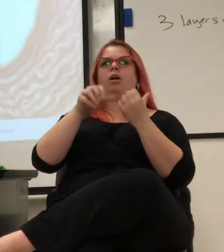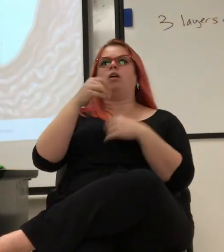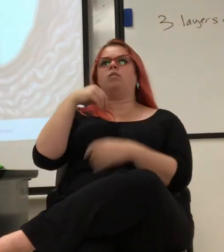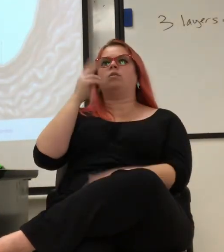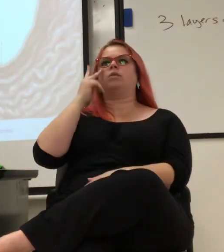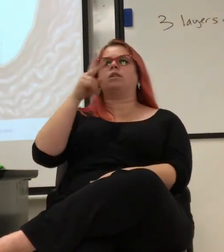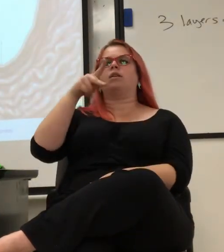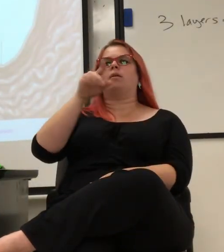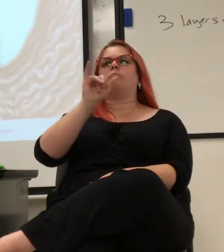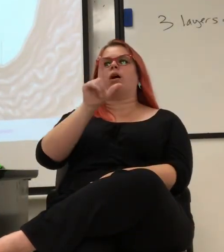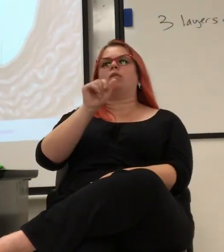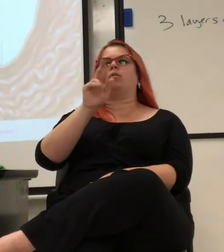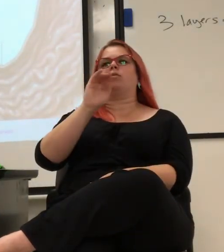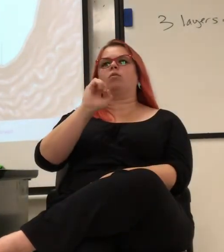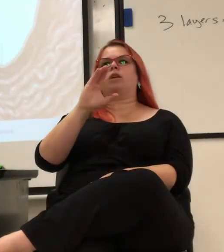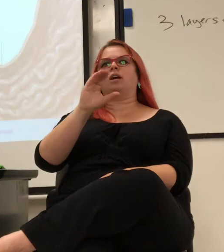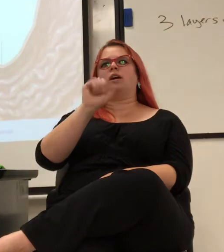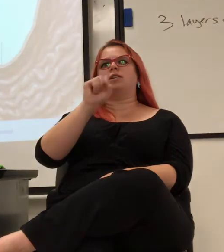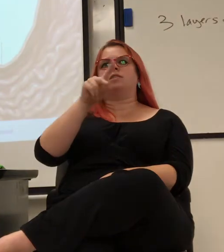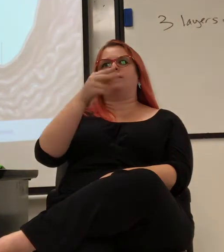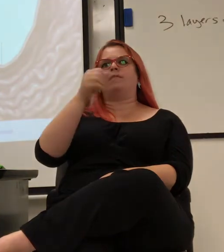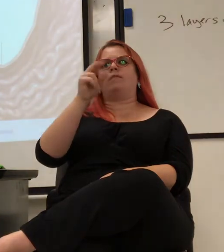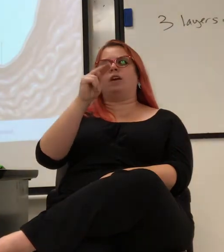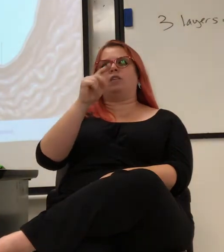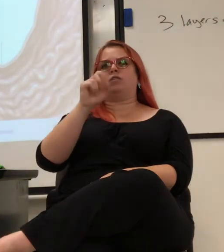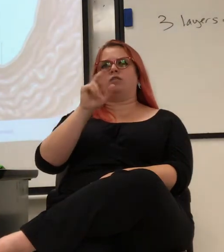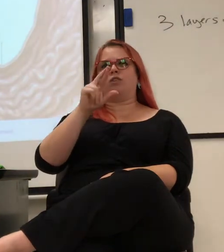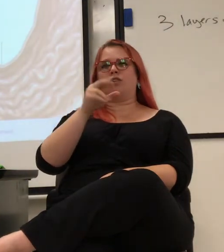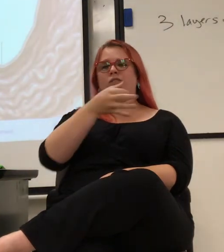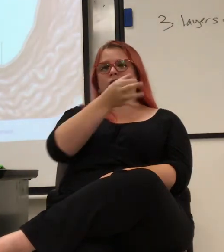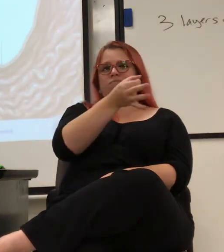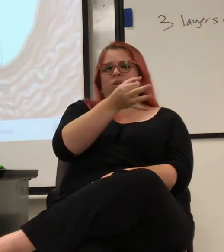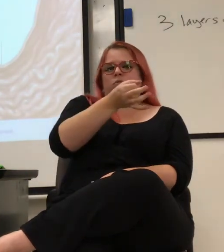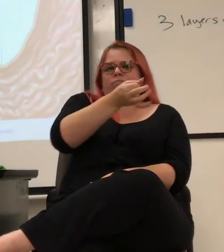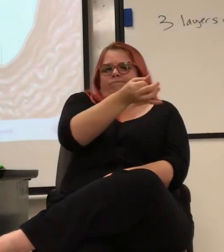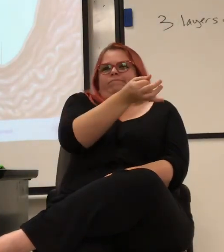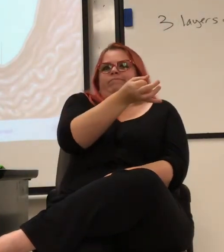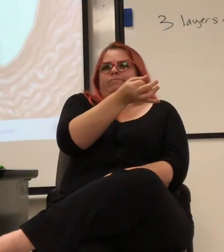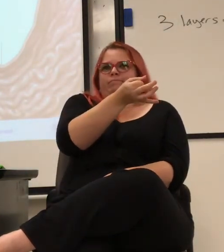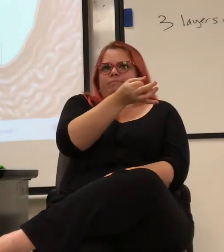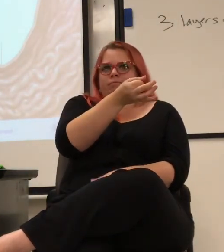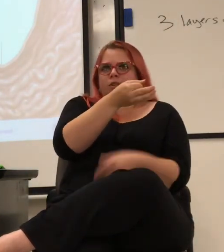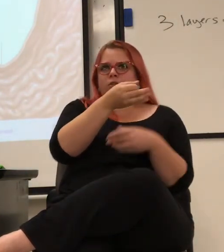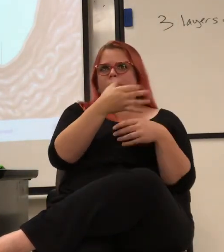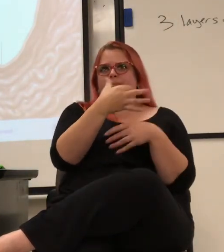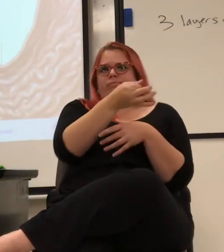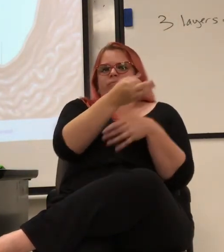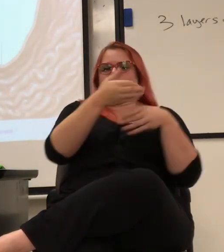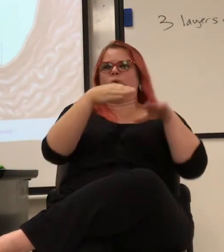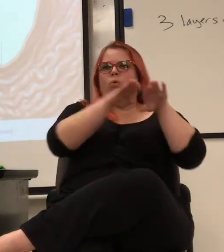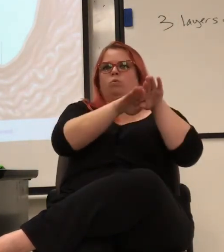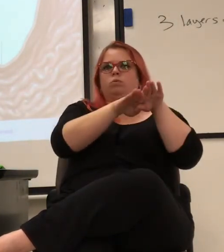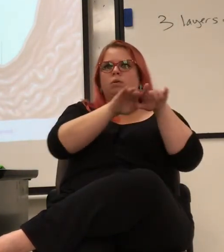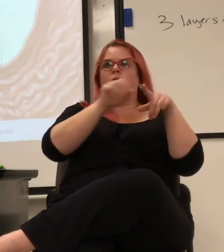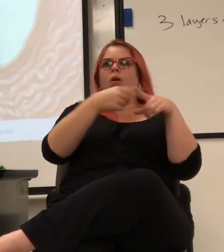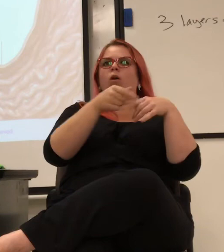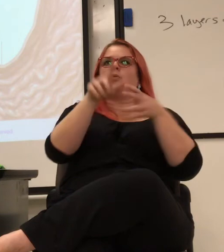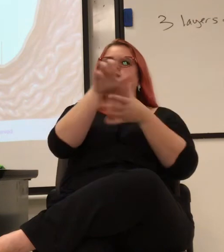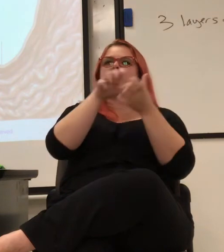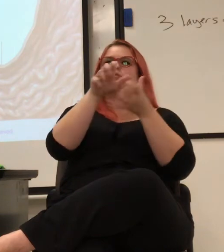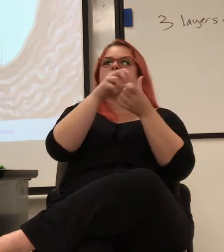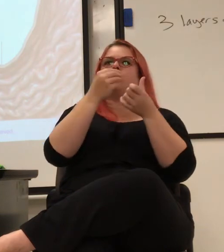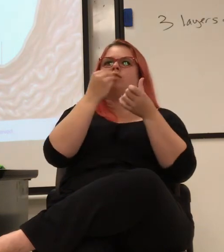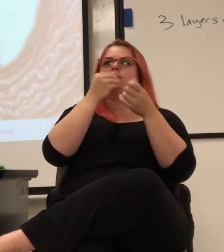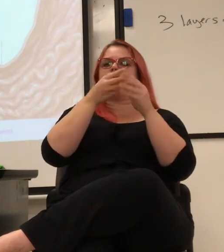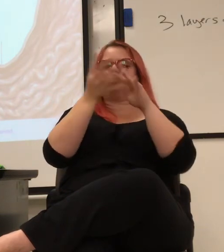right there. Normally that's like sphincters pucker, they keep it shut. Okay. Now when you digest food and move it